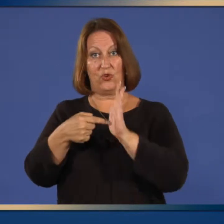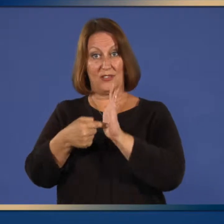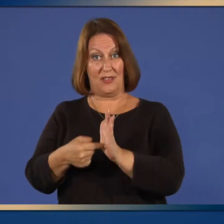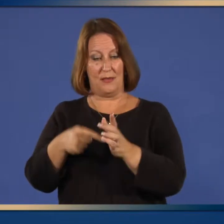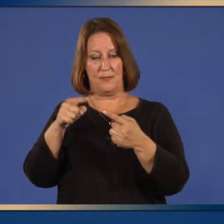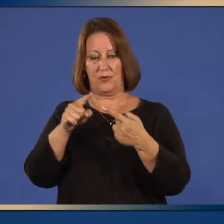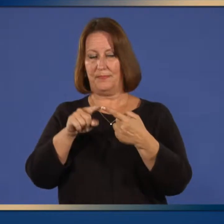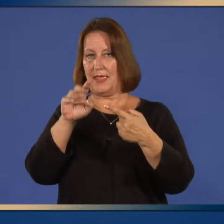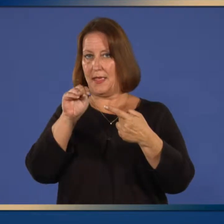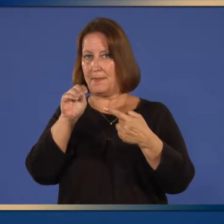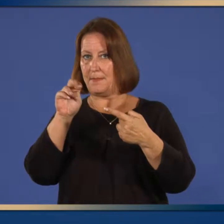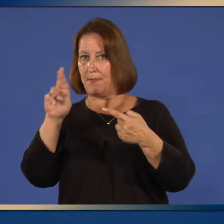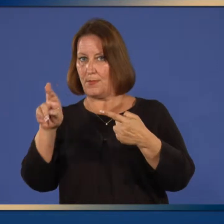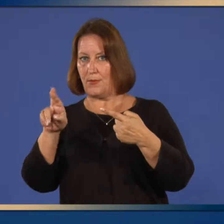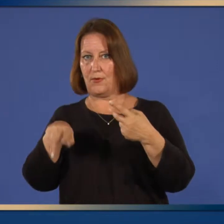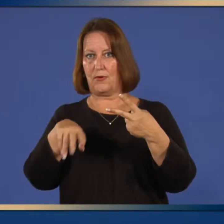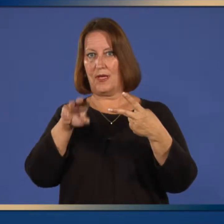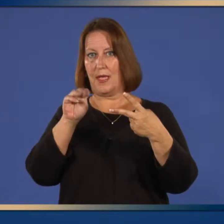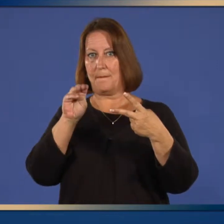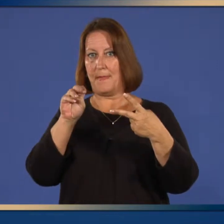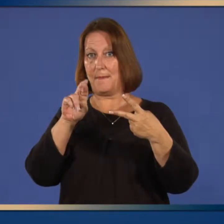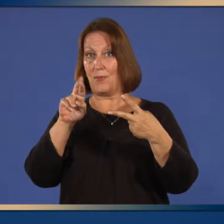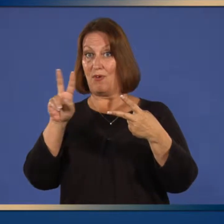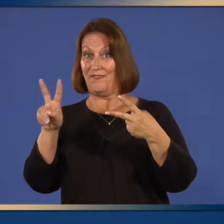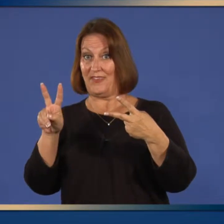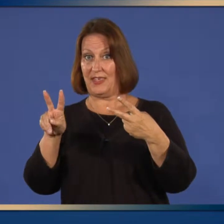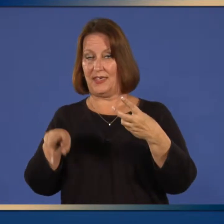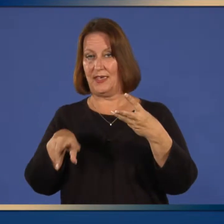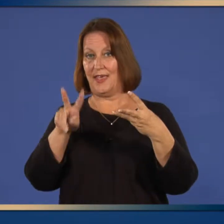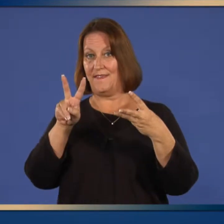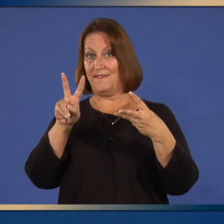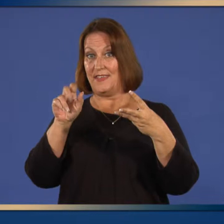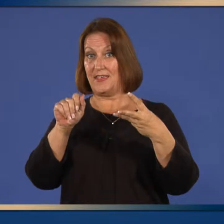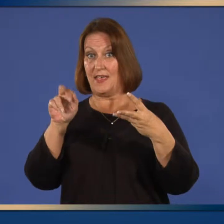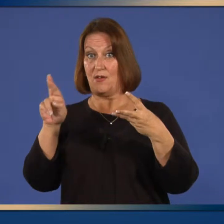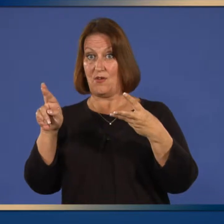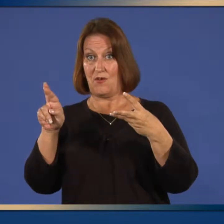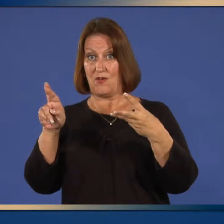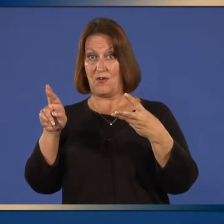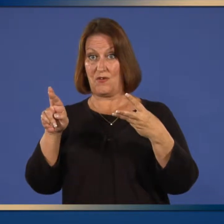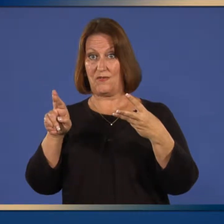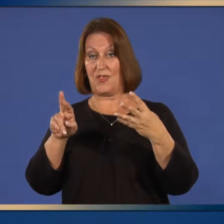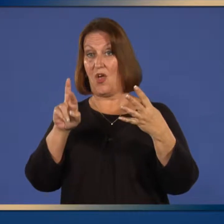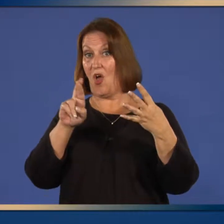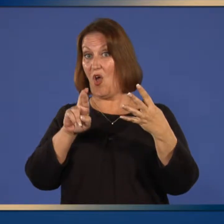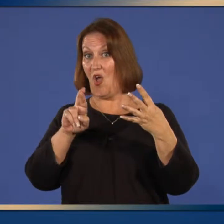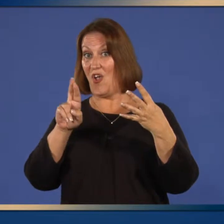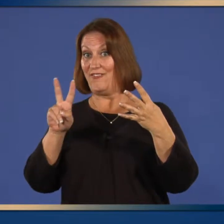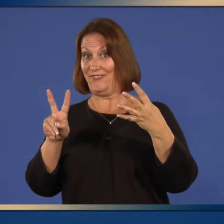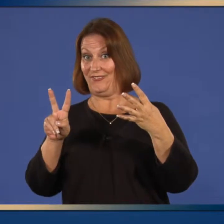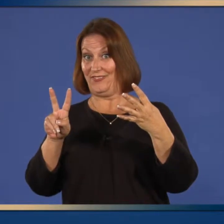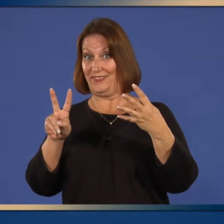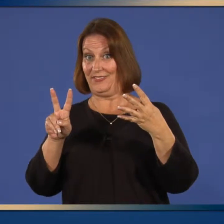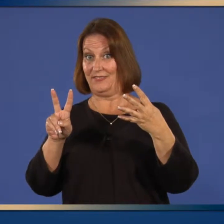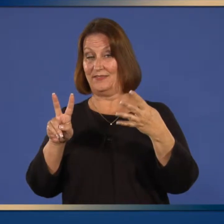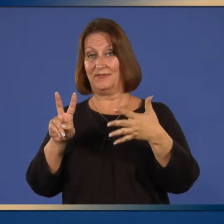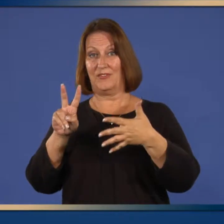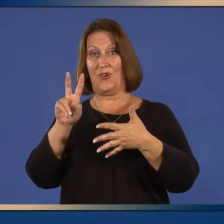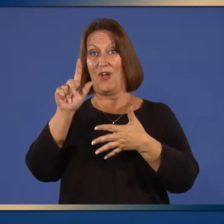rotavirus, and the intranasal live attenuated influenza vaccine,